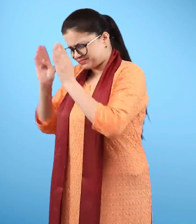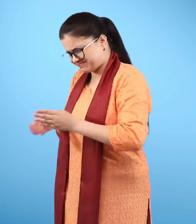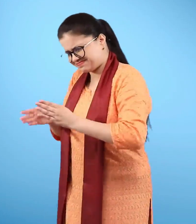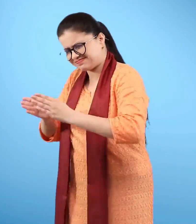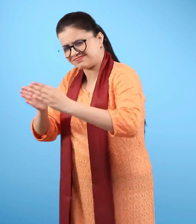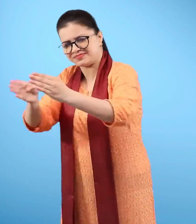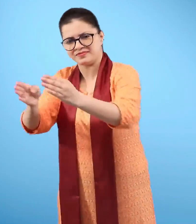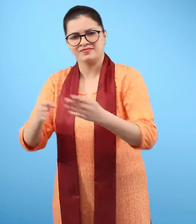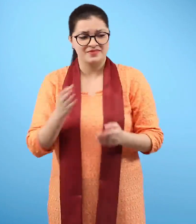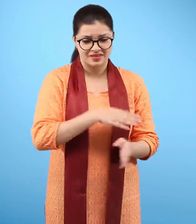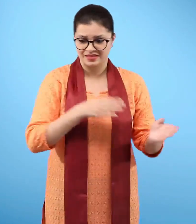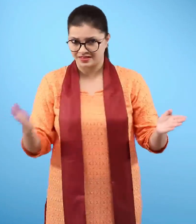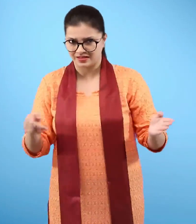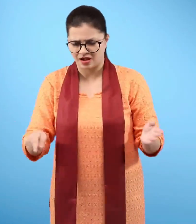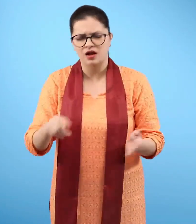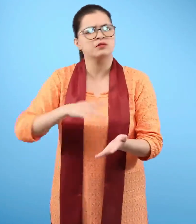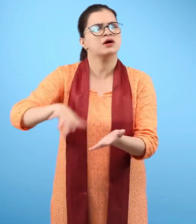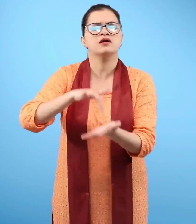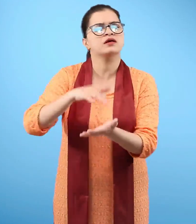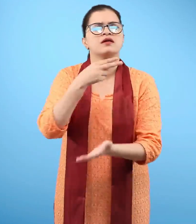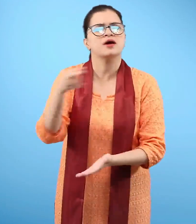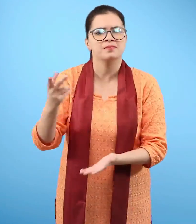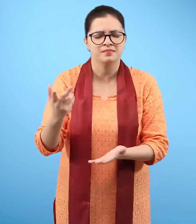is called Meena Bazar.